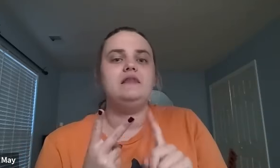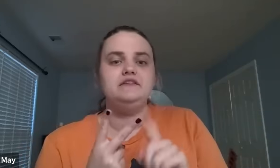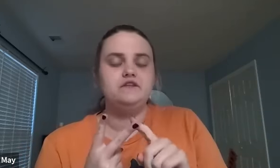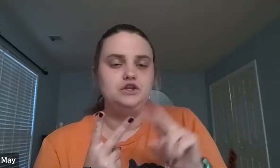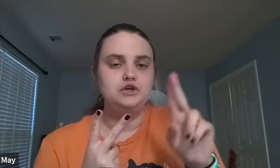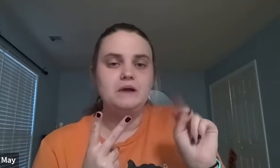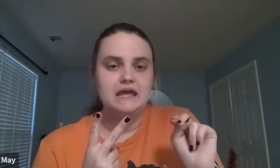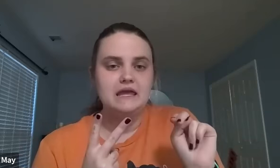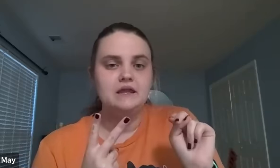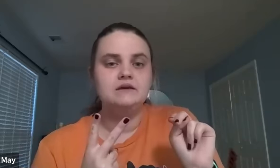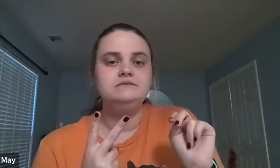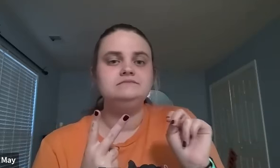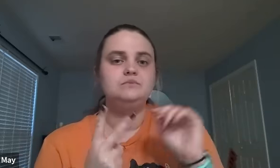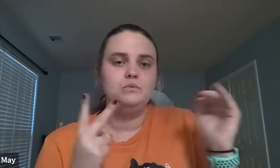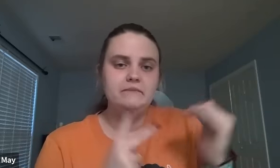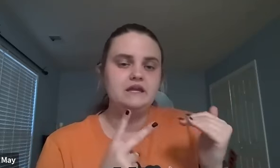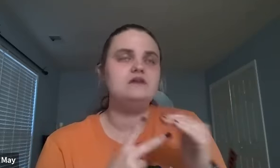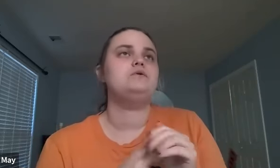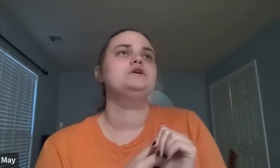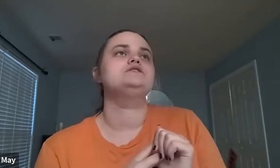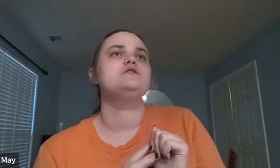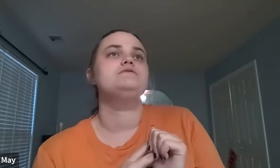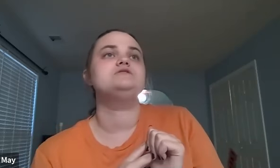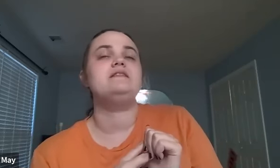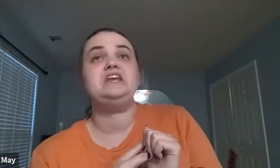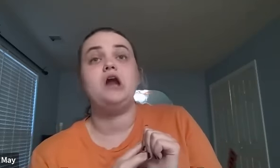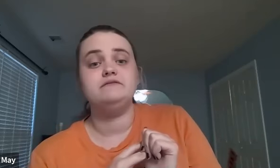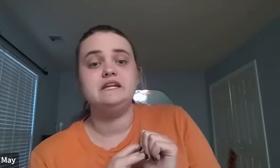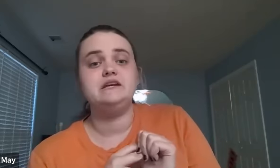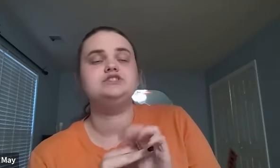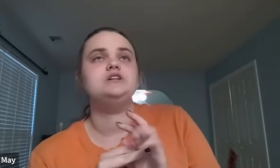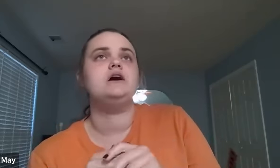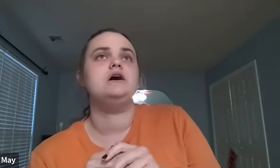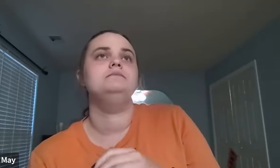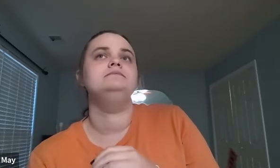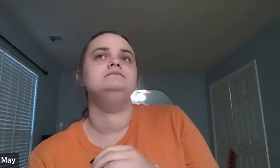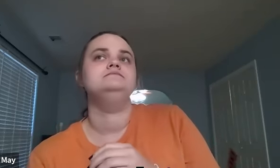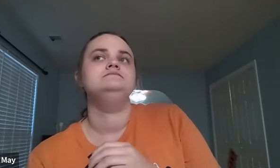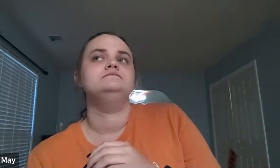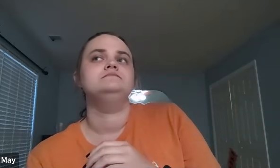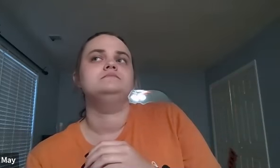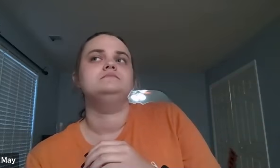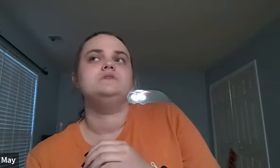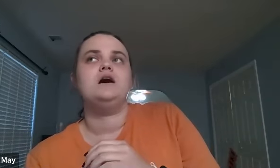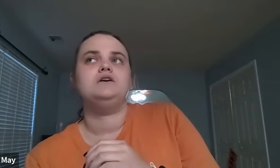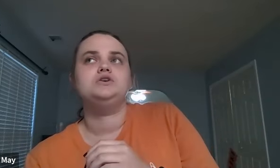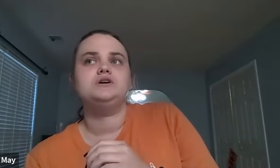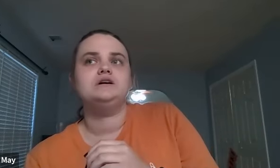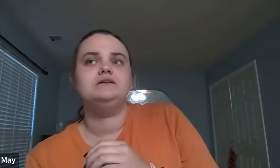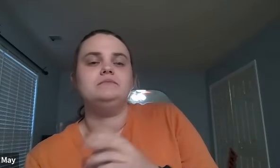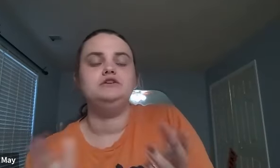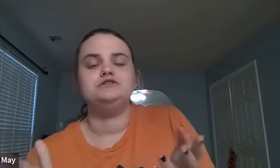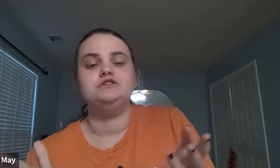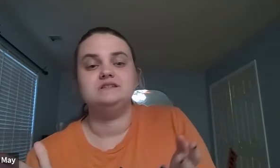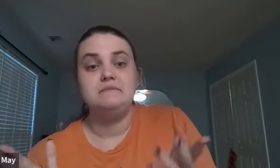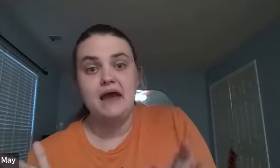like the UN meaning of words. So if you're saying like not finished, not good, I mean, usually you can say